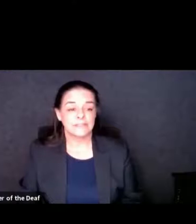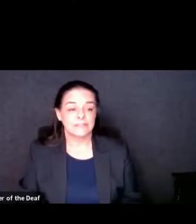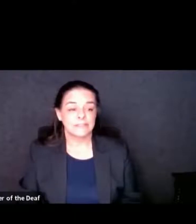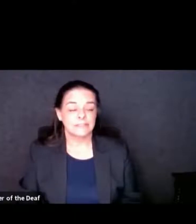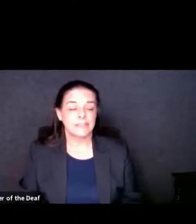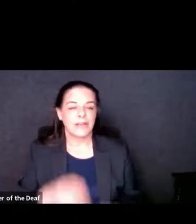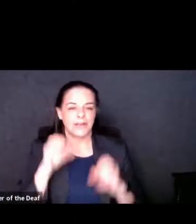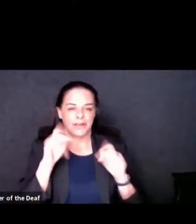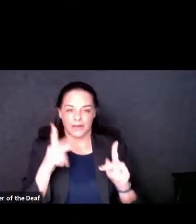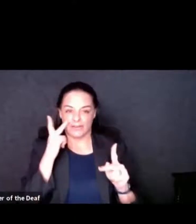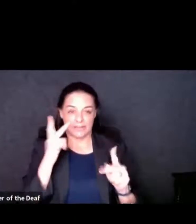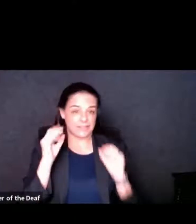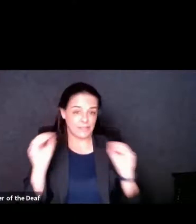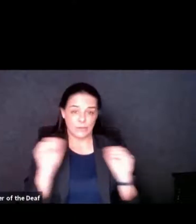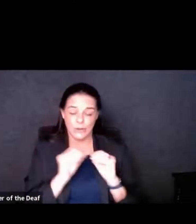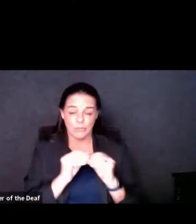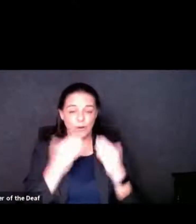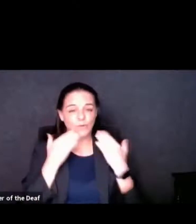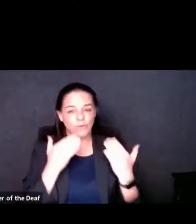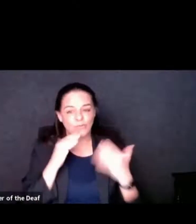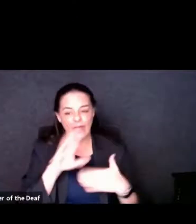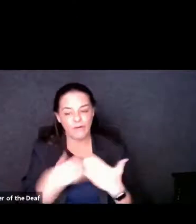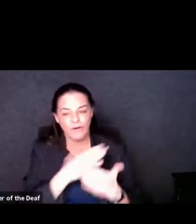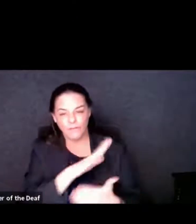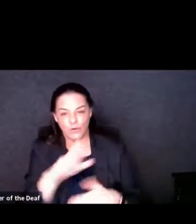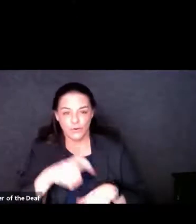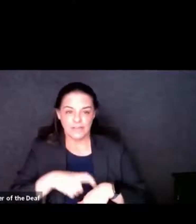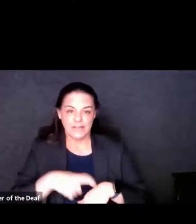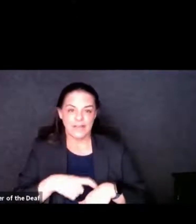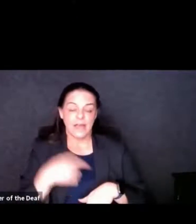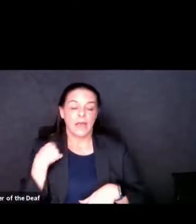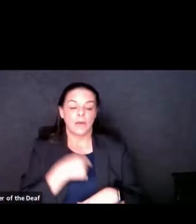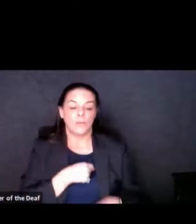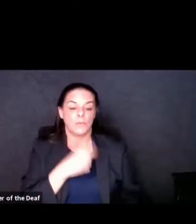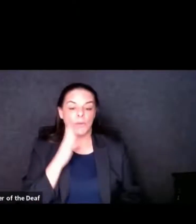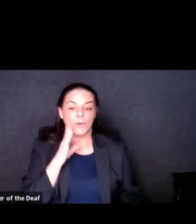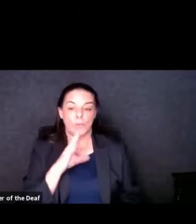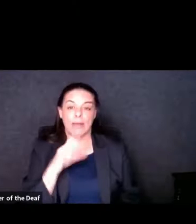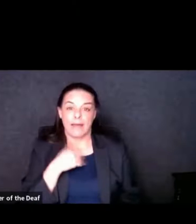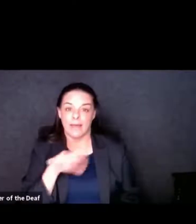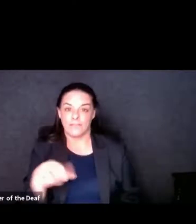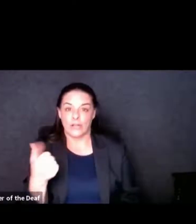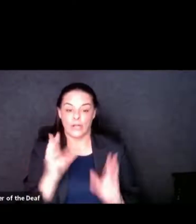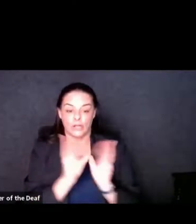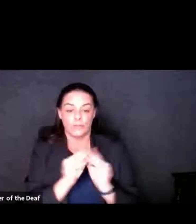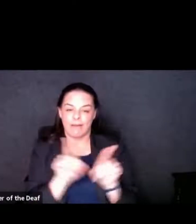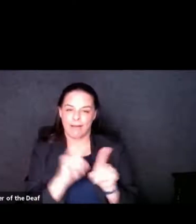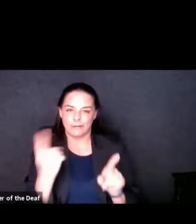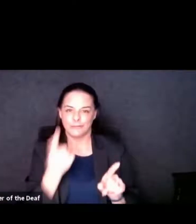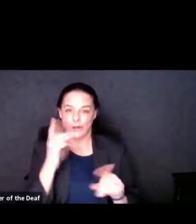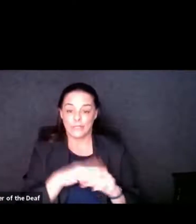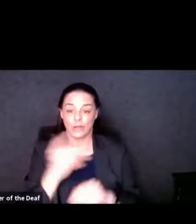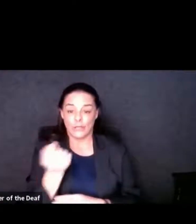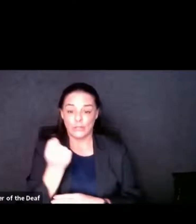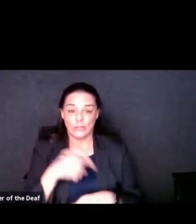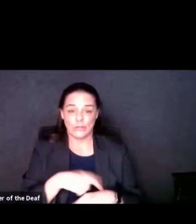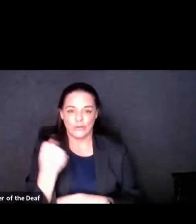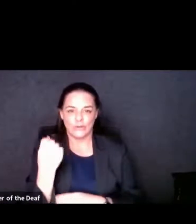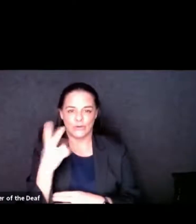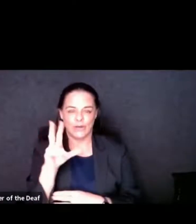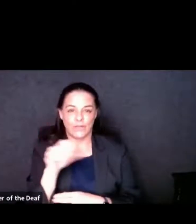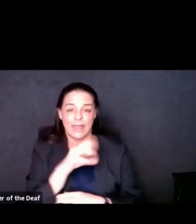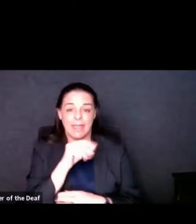All right, not seeing any come in, so thank you all for your time, and we will do another media briefing as always on Tuesday at 12:30,